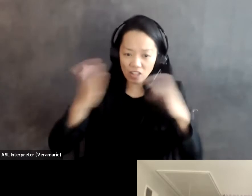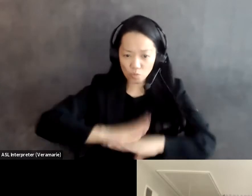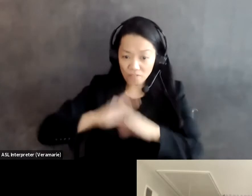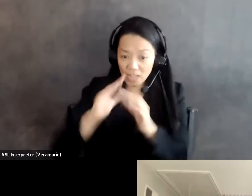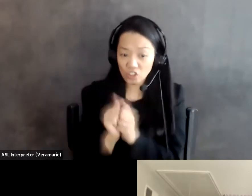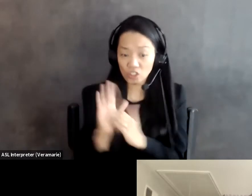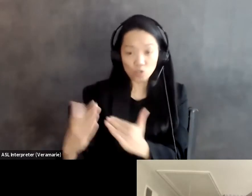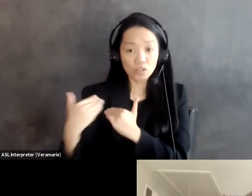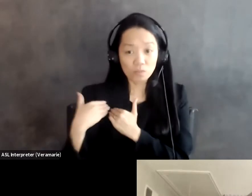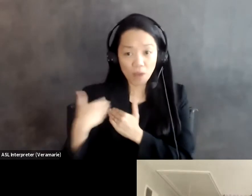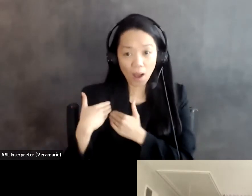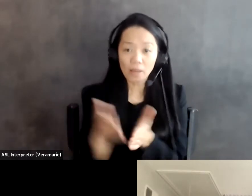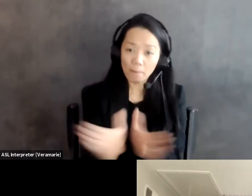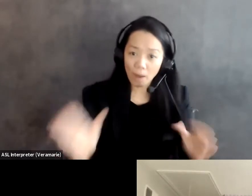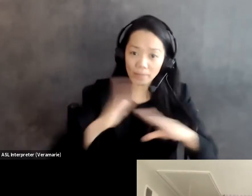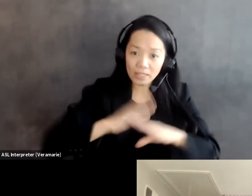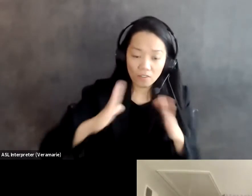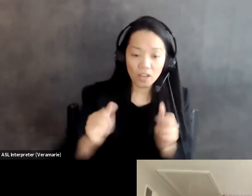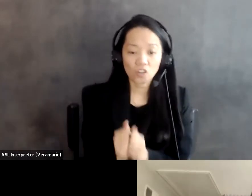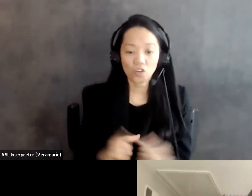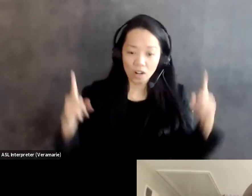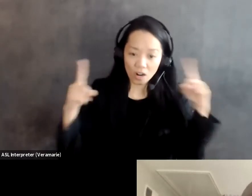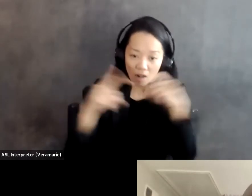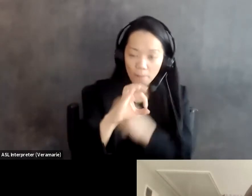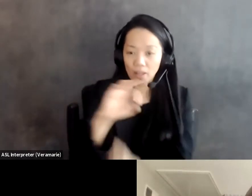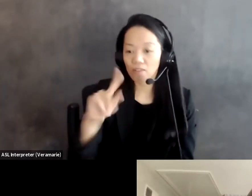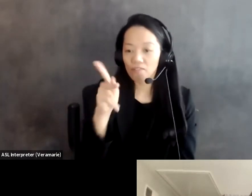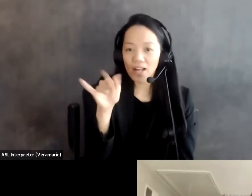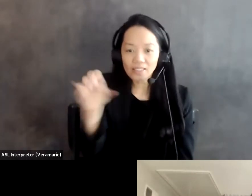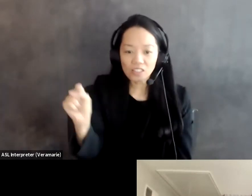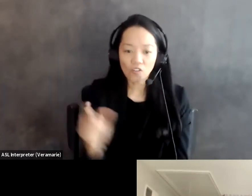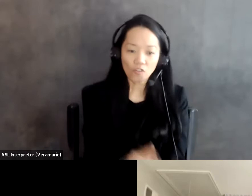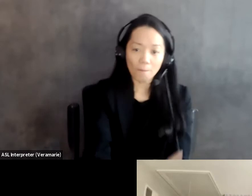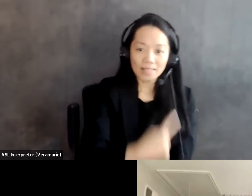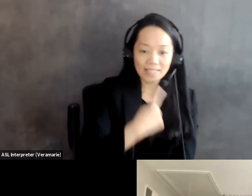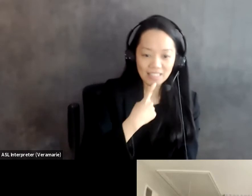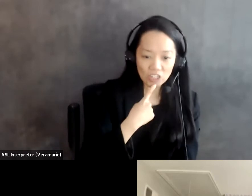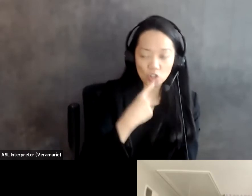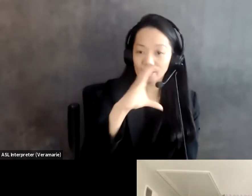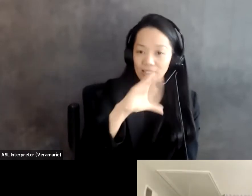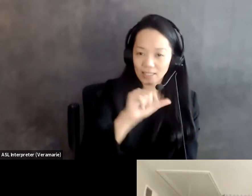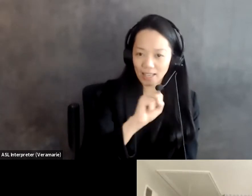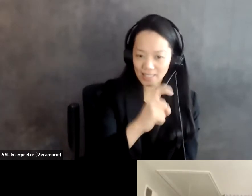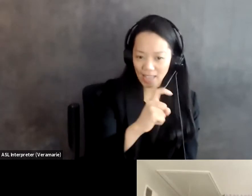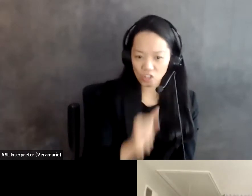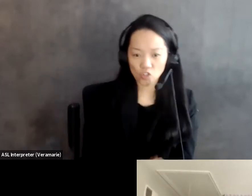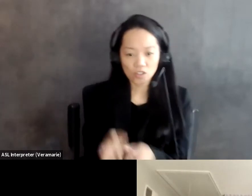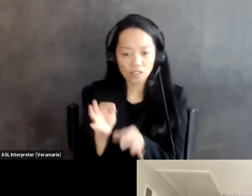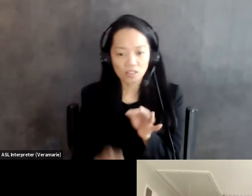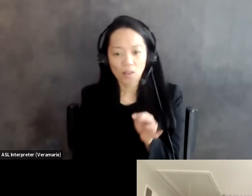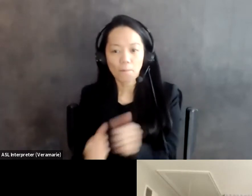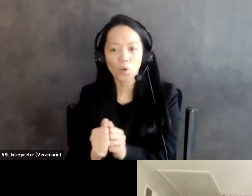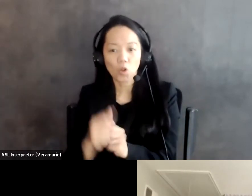Defender's Office included handling complex felonies, ranging from serious Class X felonies to simple